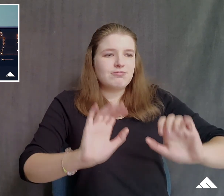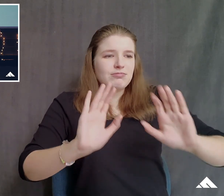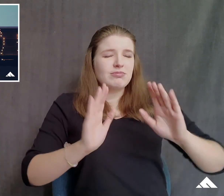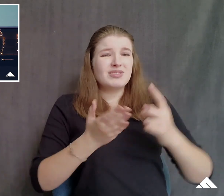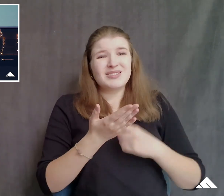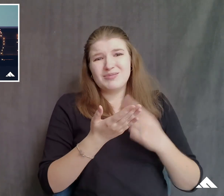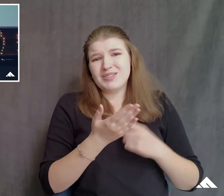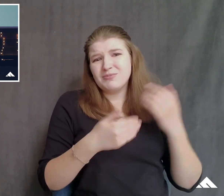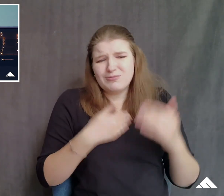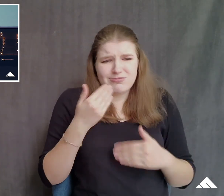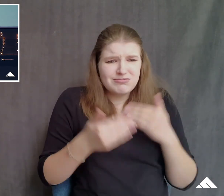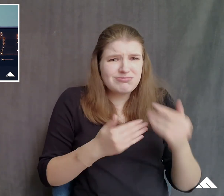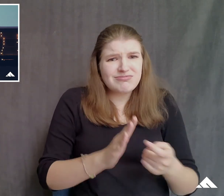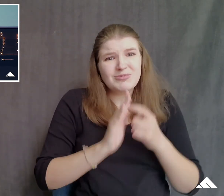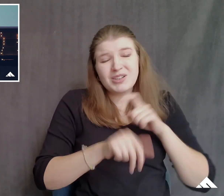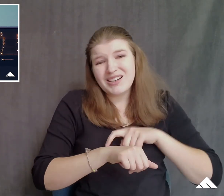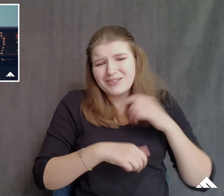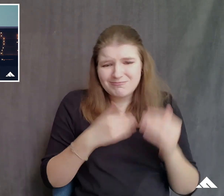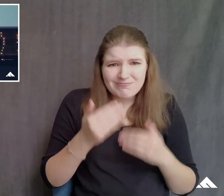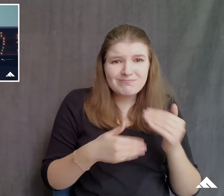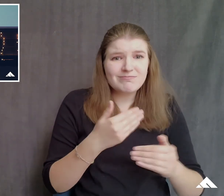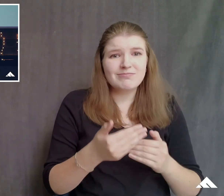process. Begin to release it.